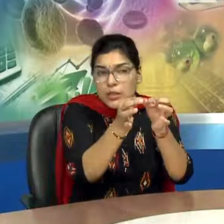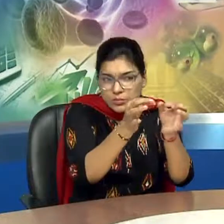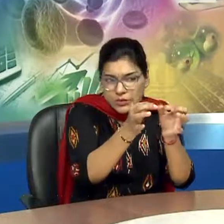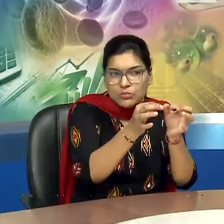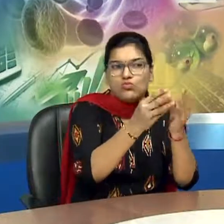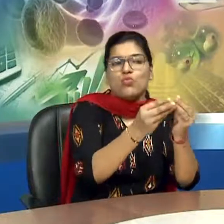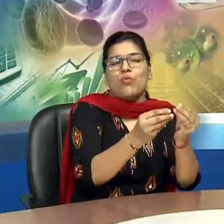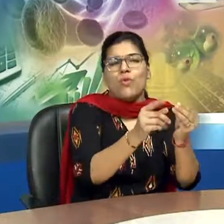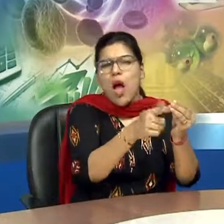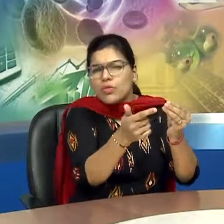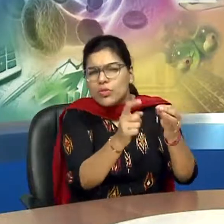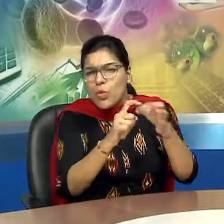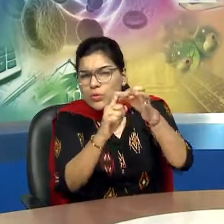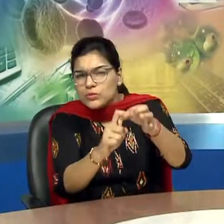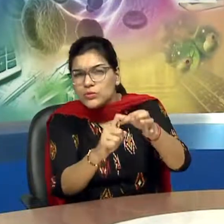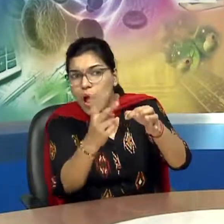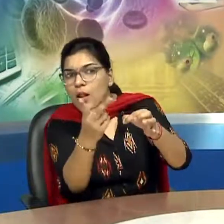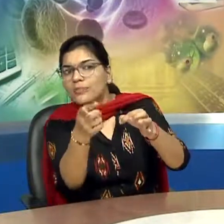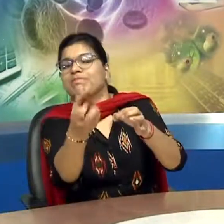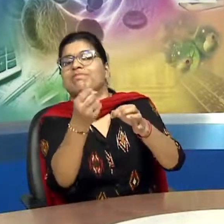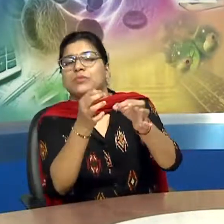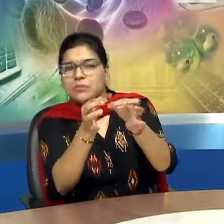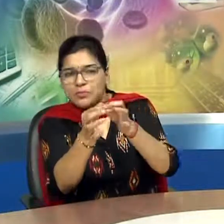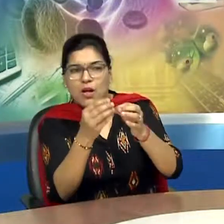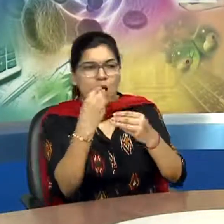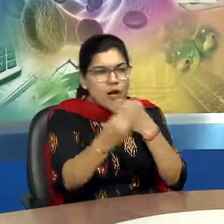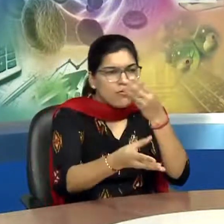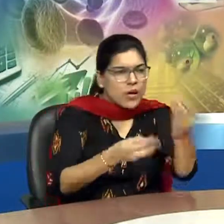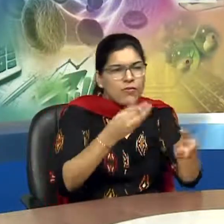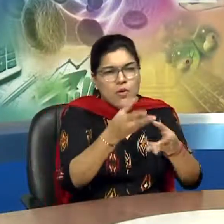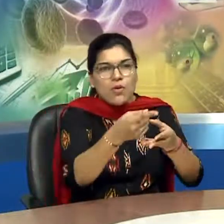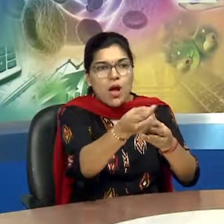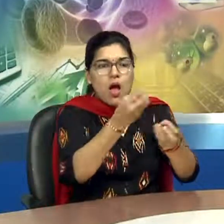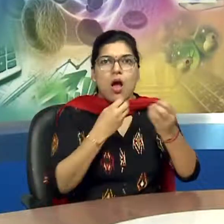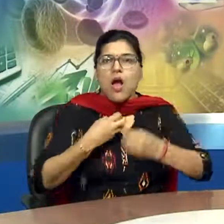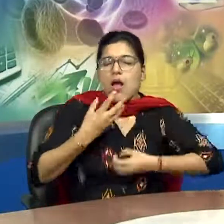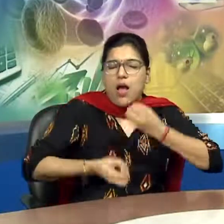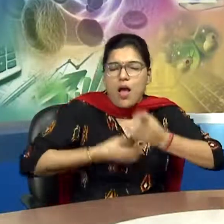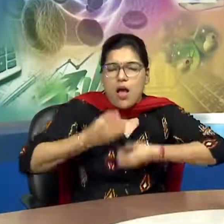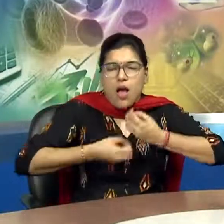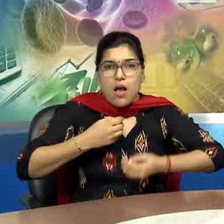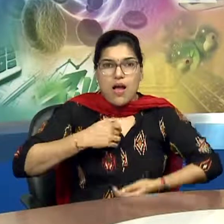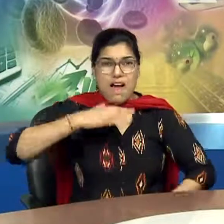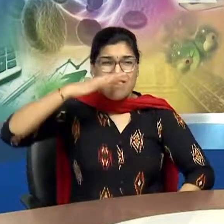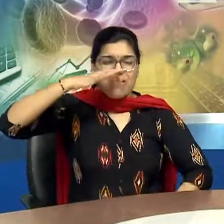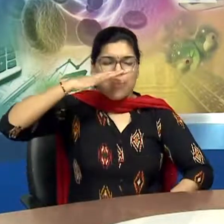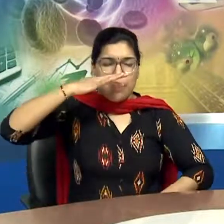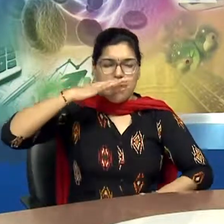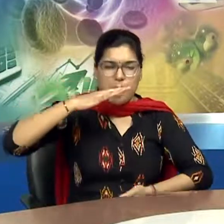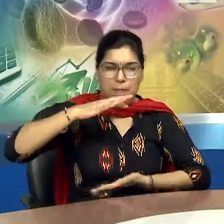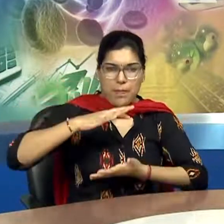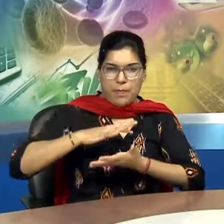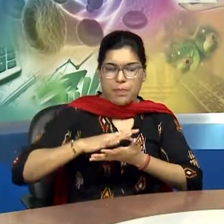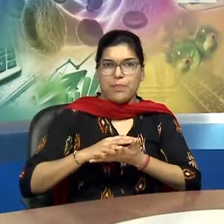So therapy is very helpful in that condition, in that situation.